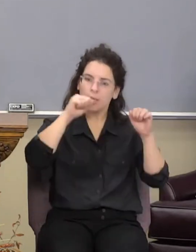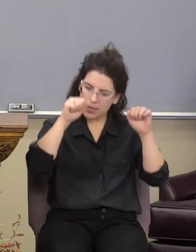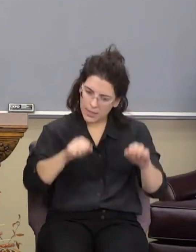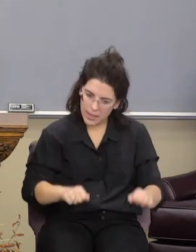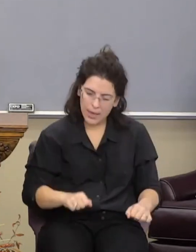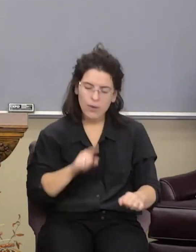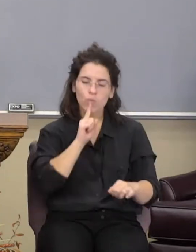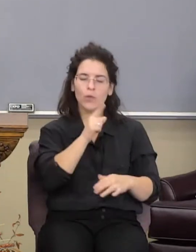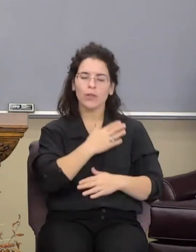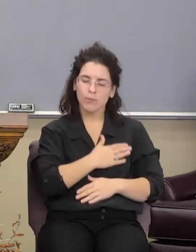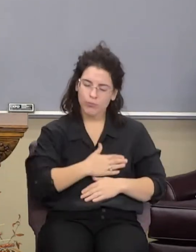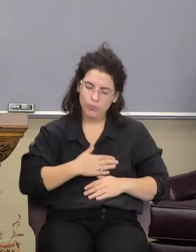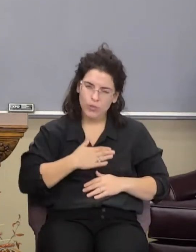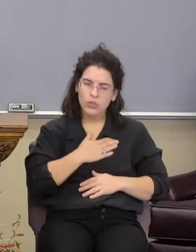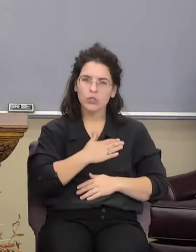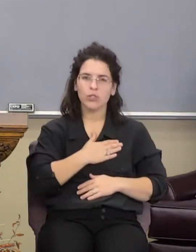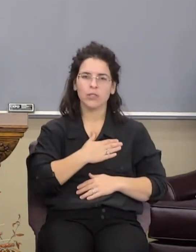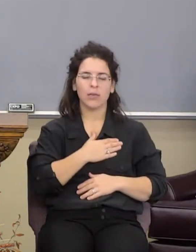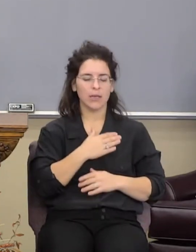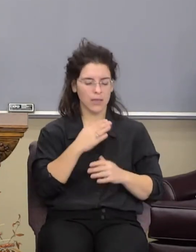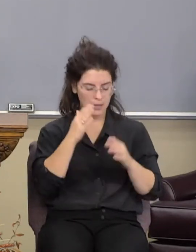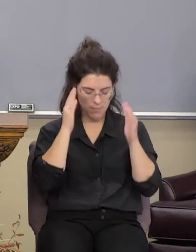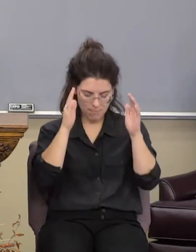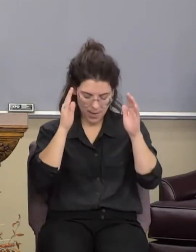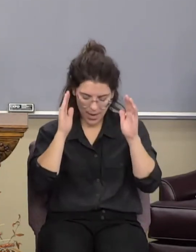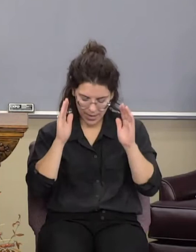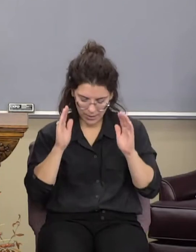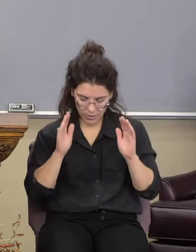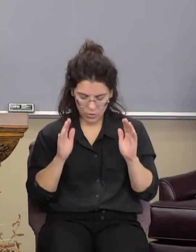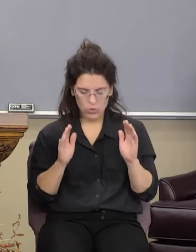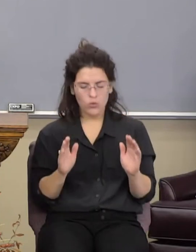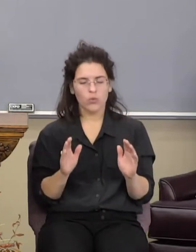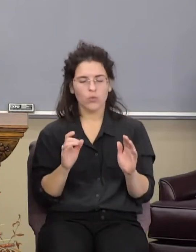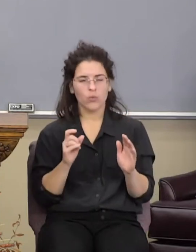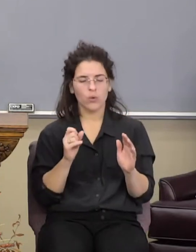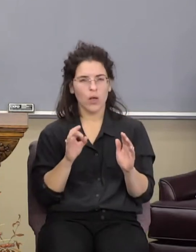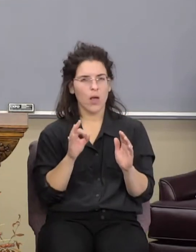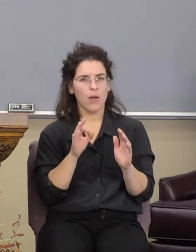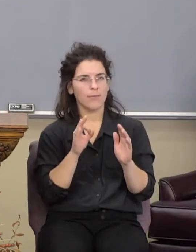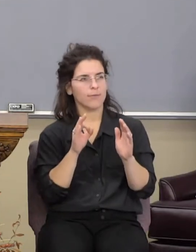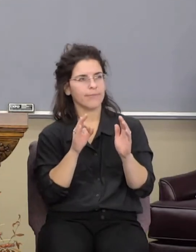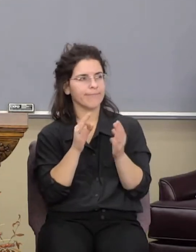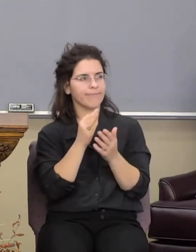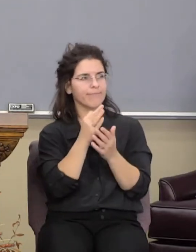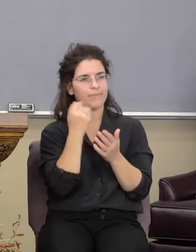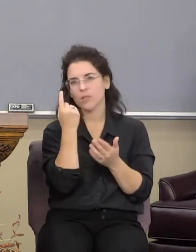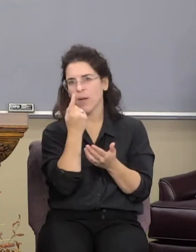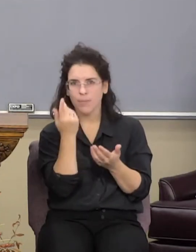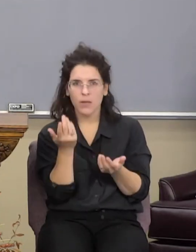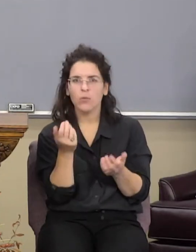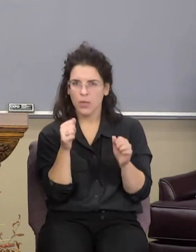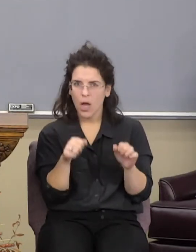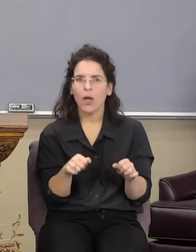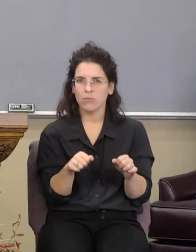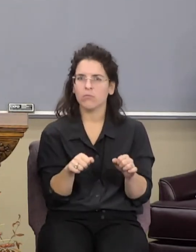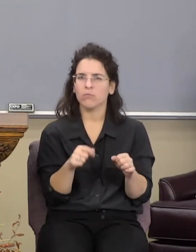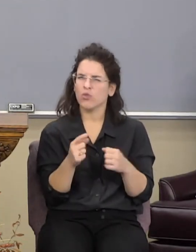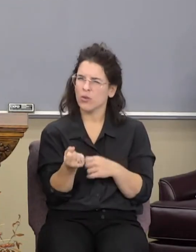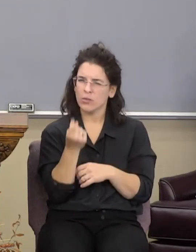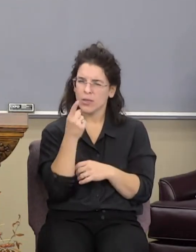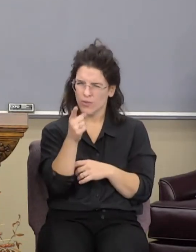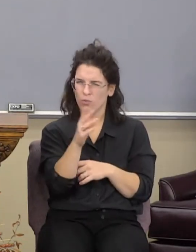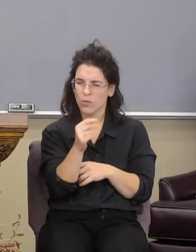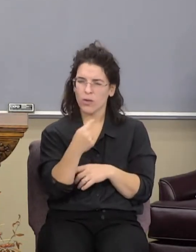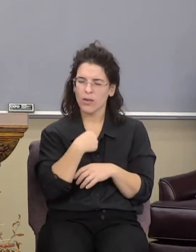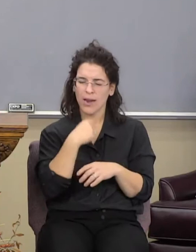we can appreciate the magnitude of something. You understand that you and